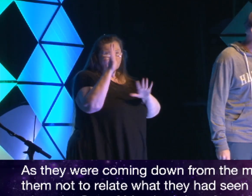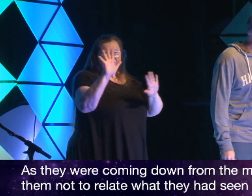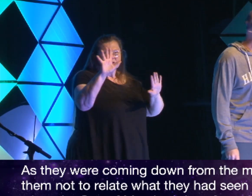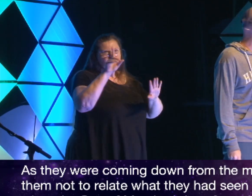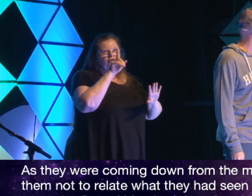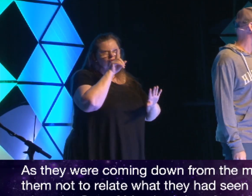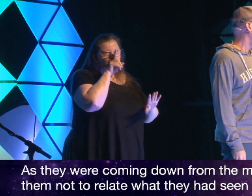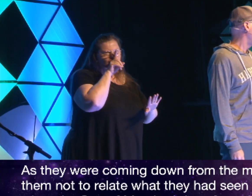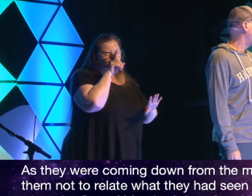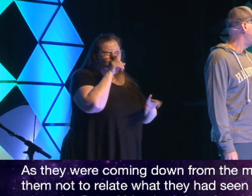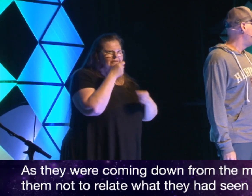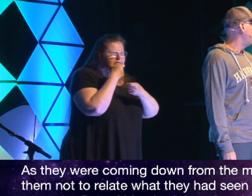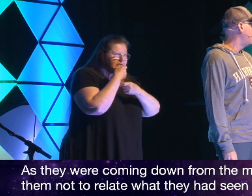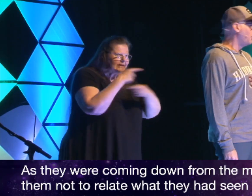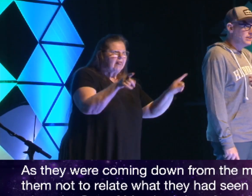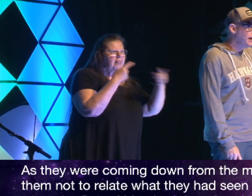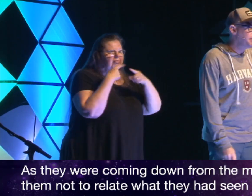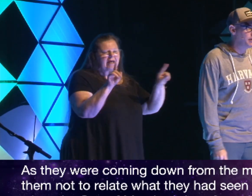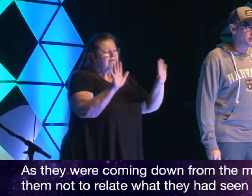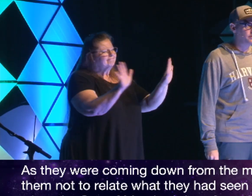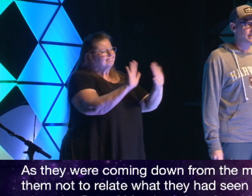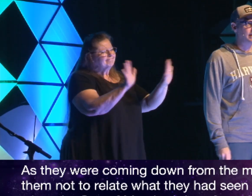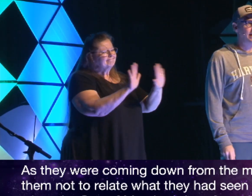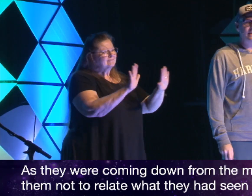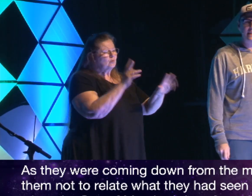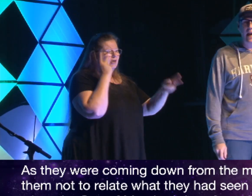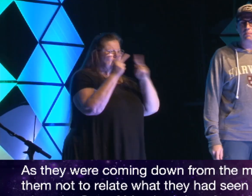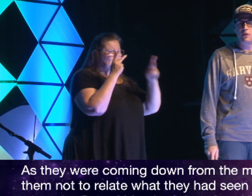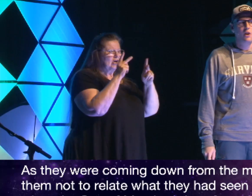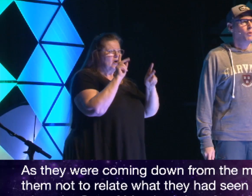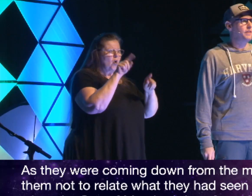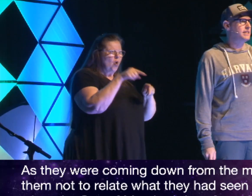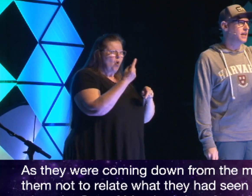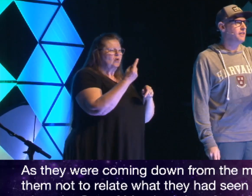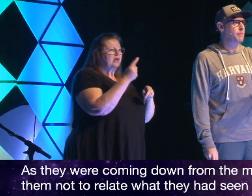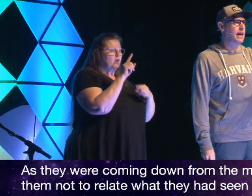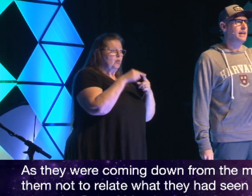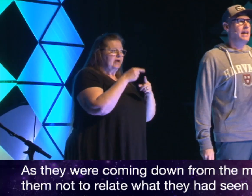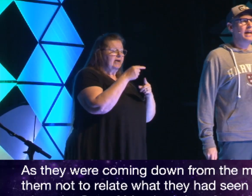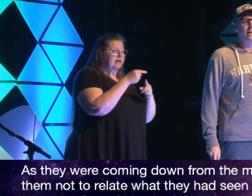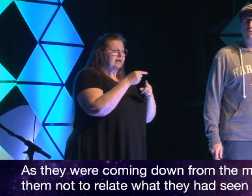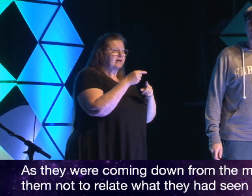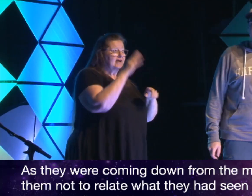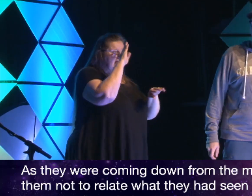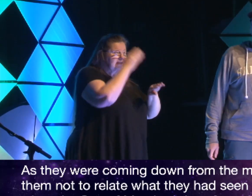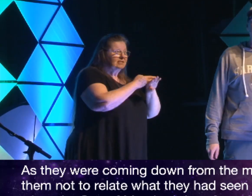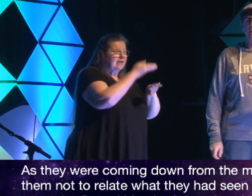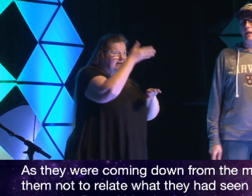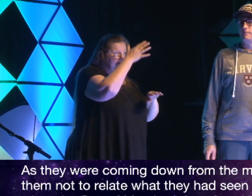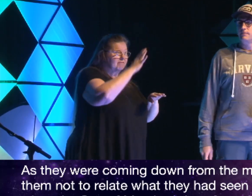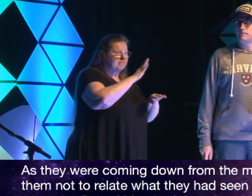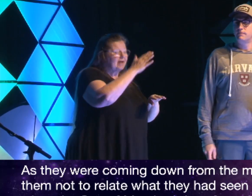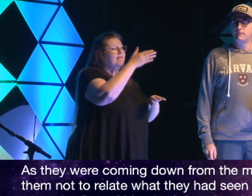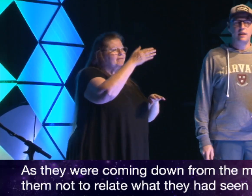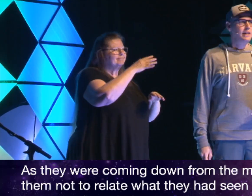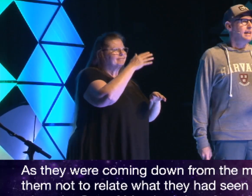tell anybody. Don't tell anybody what you've seen, except when the Son of Man has risen from the